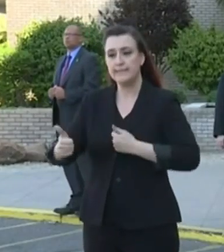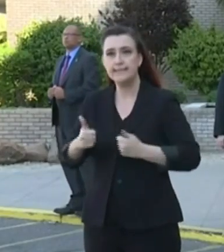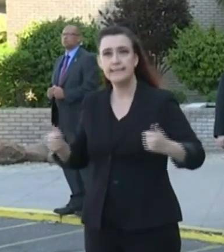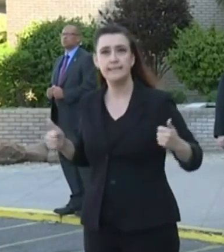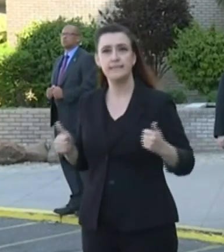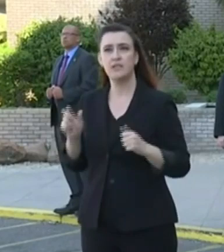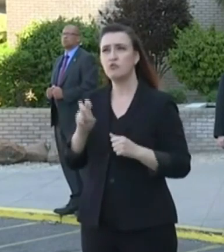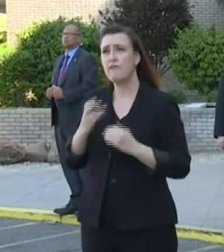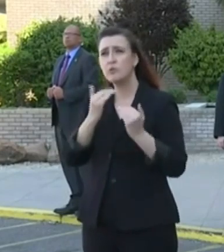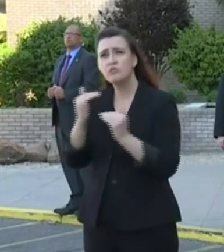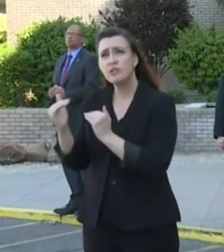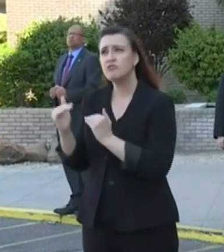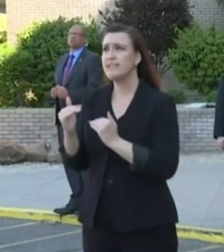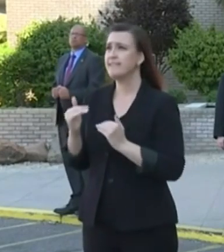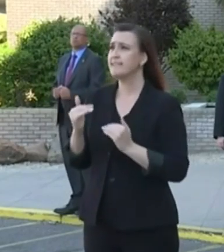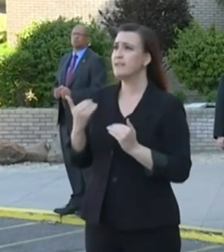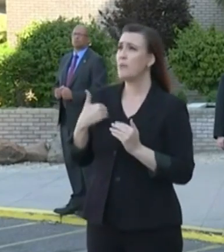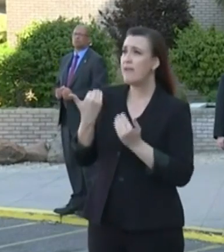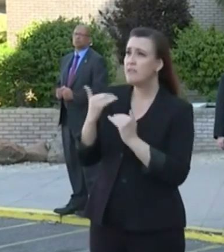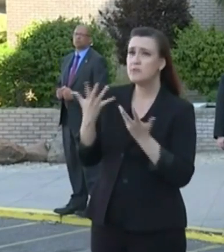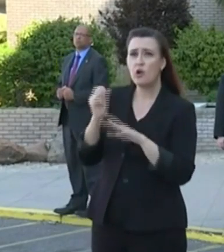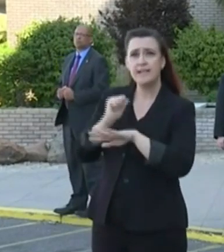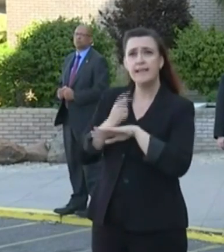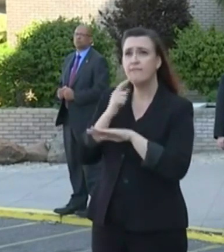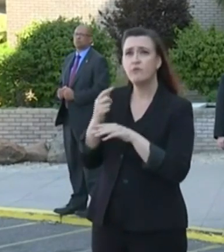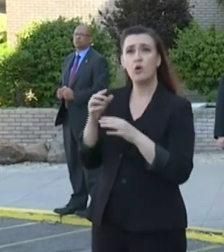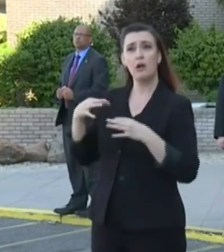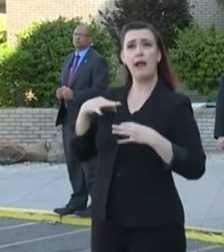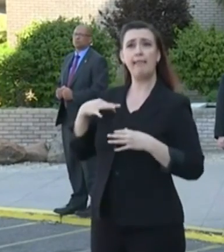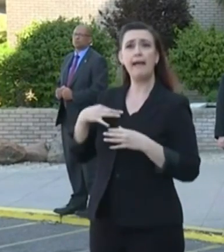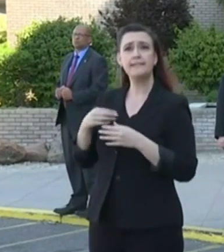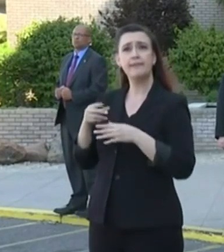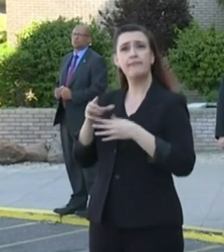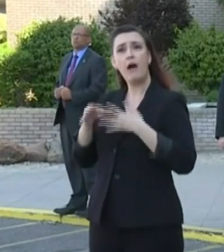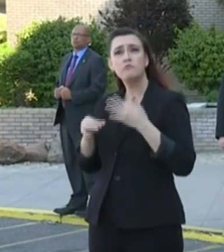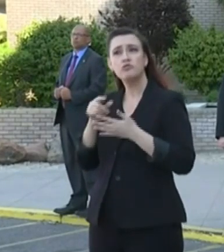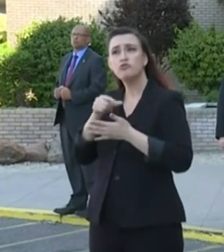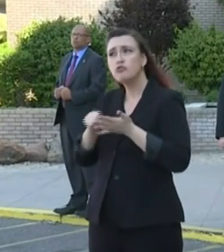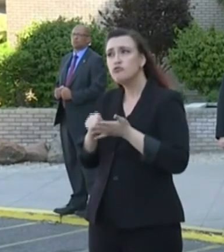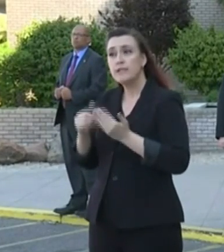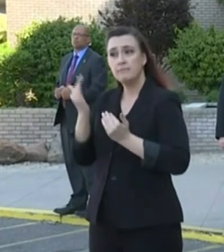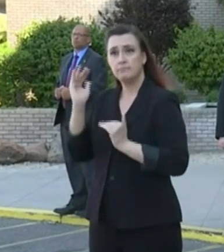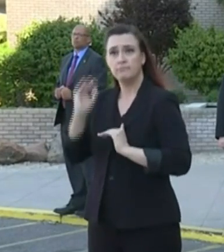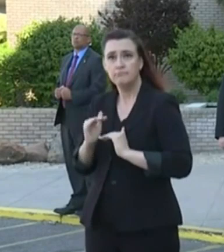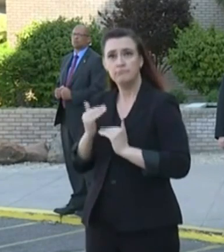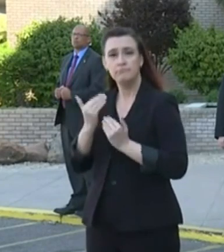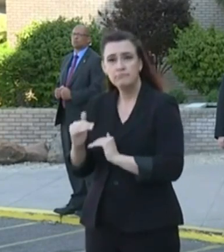restrictions, limitations on elective surgeries, and other protective actions